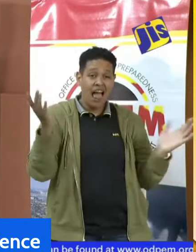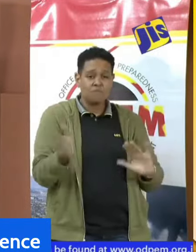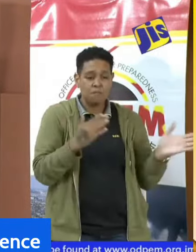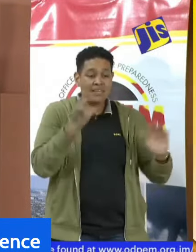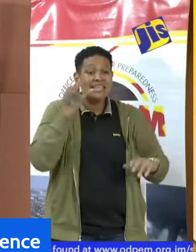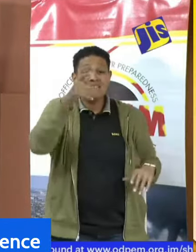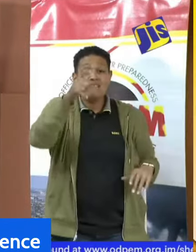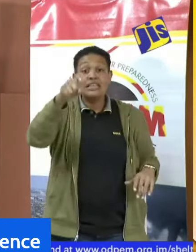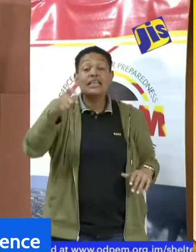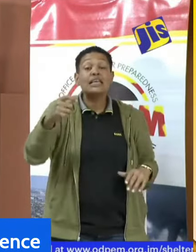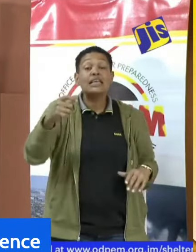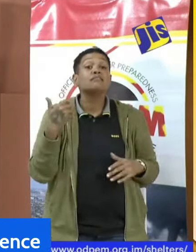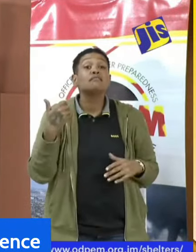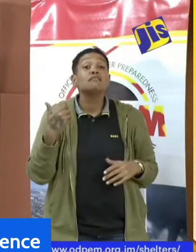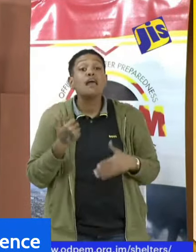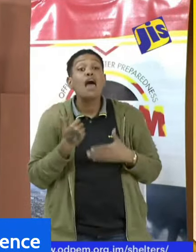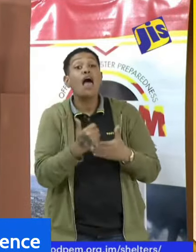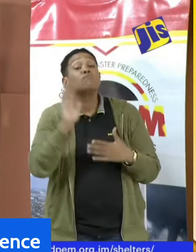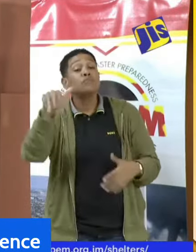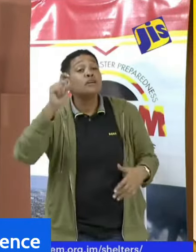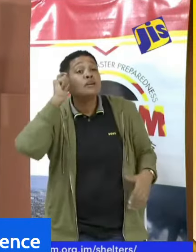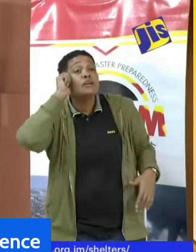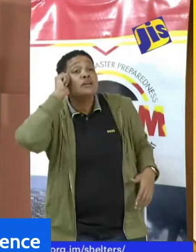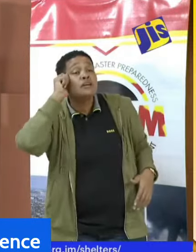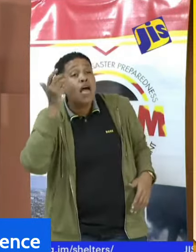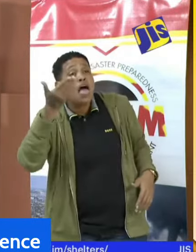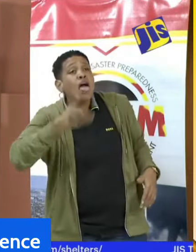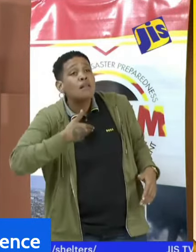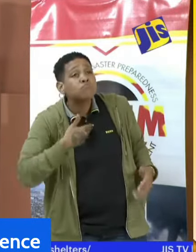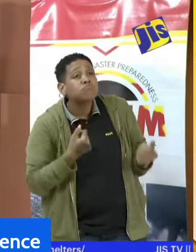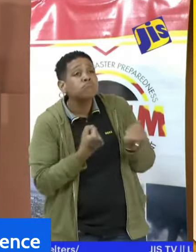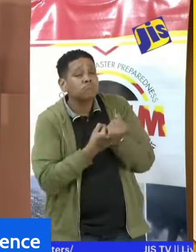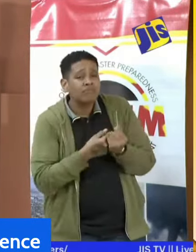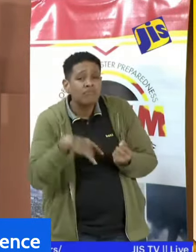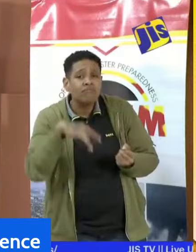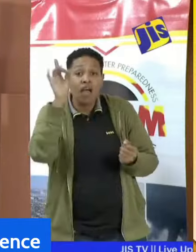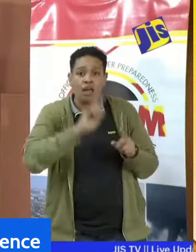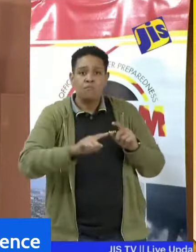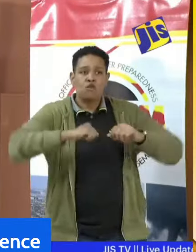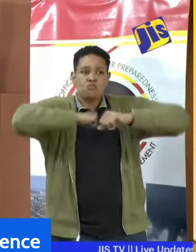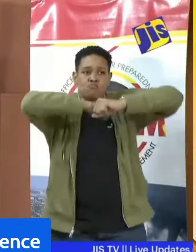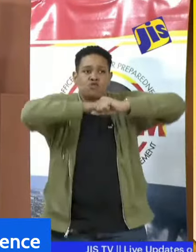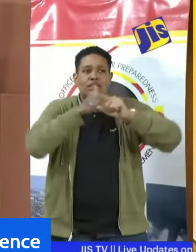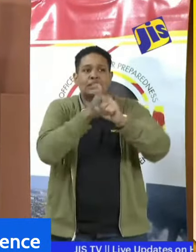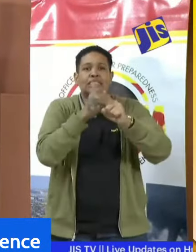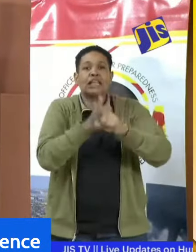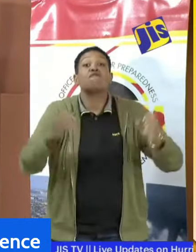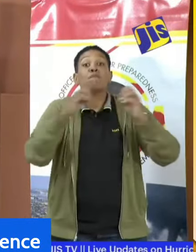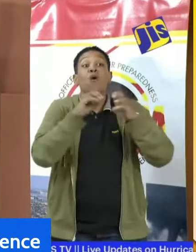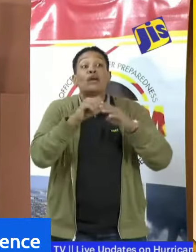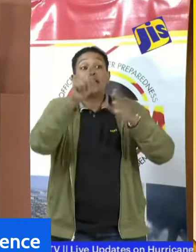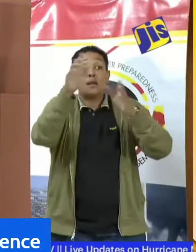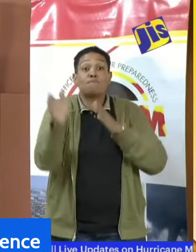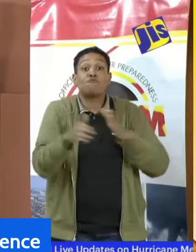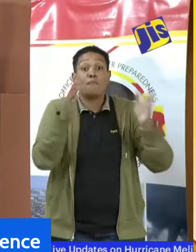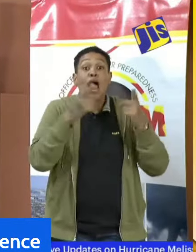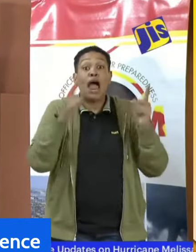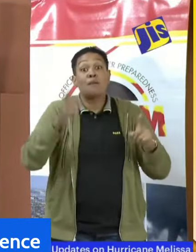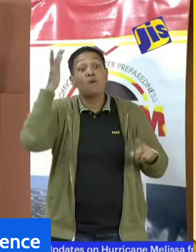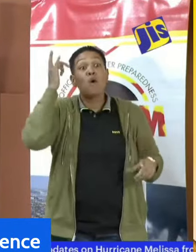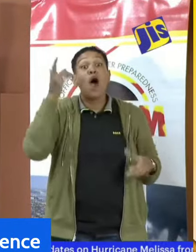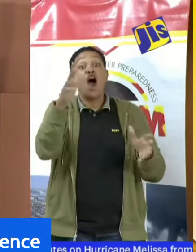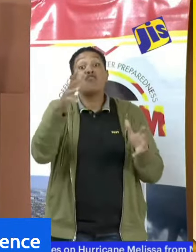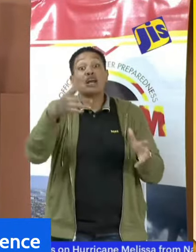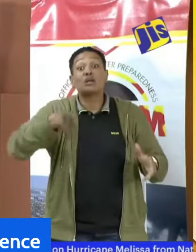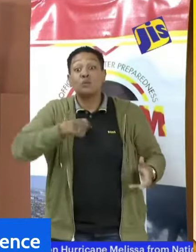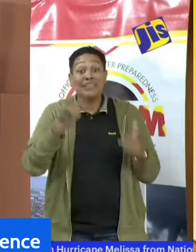help, call for help, but be careful that you protect yourself even in the preparation, because already